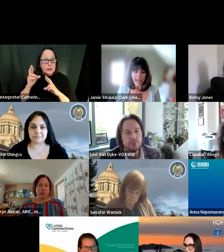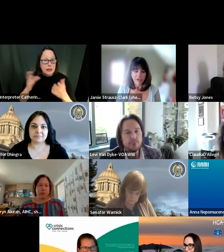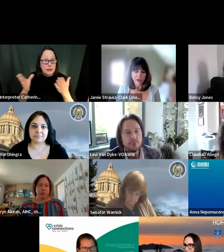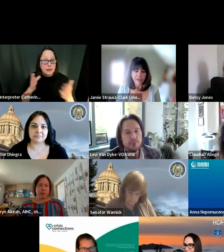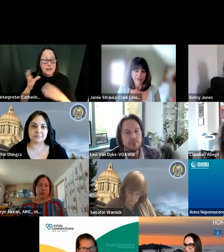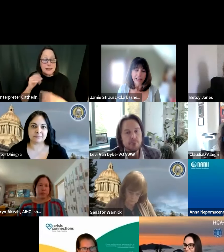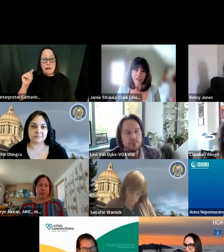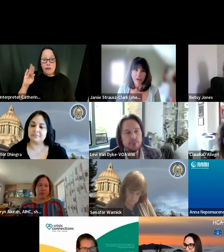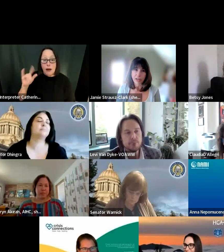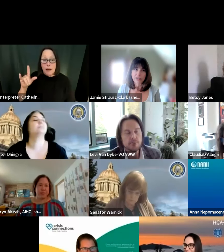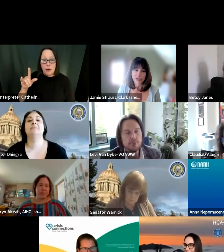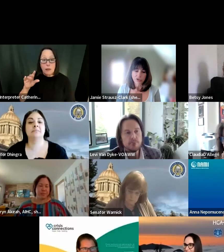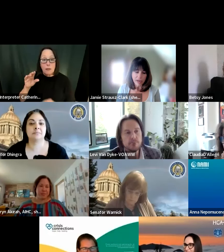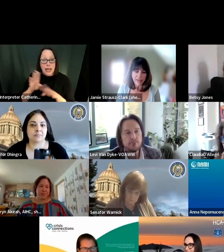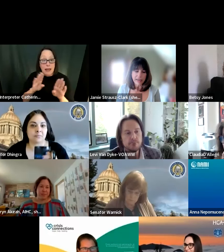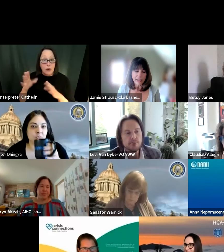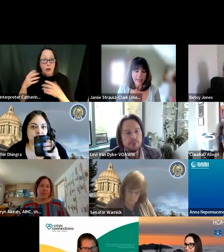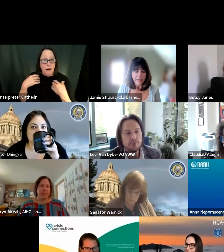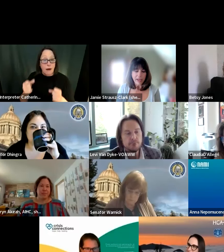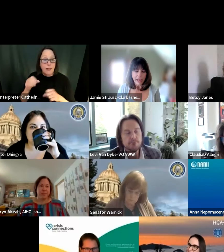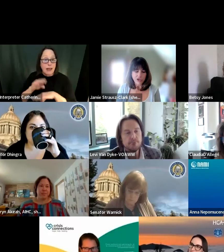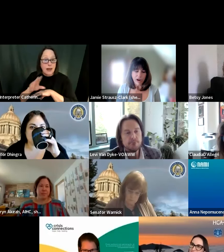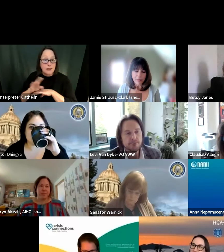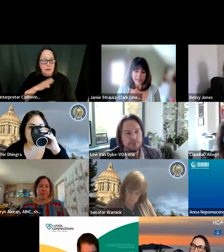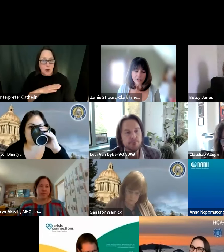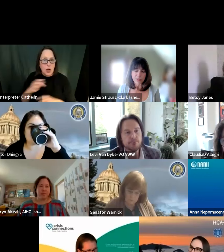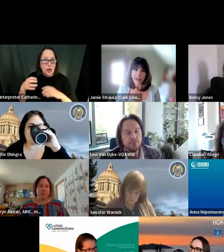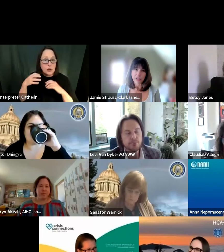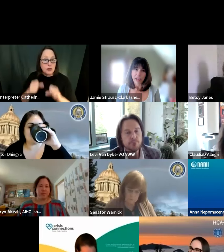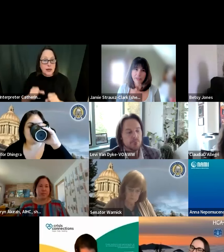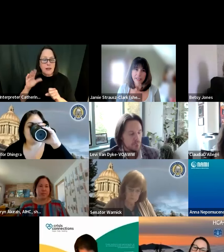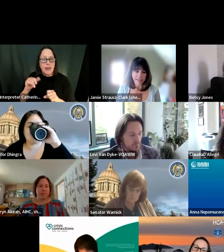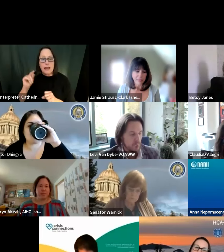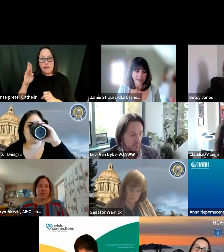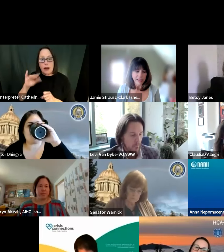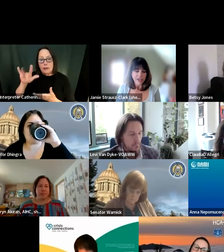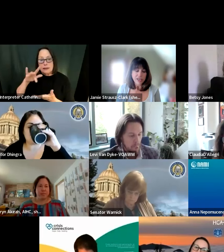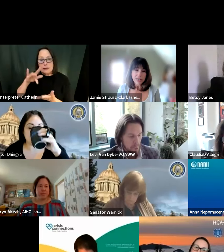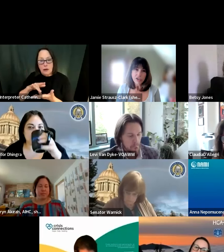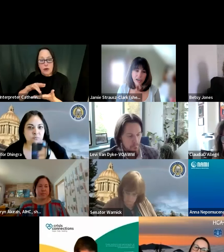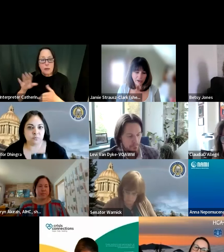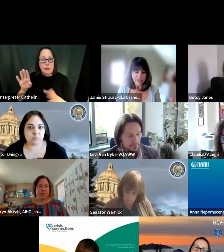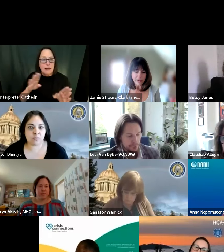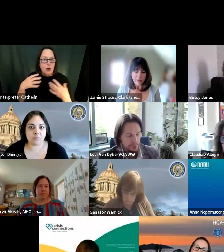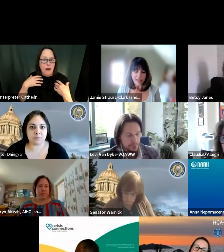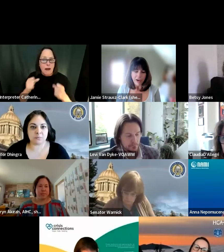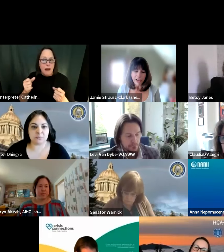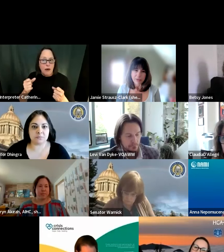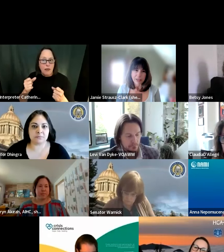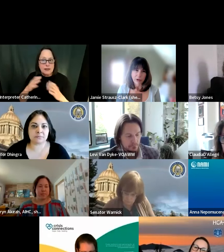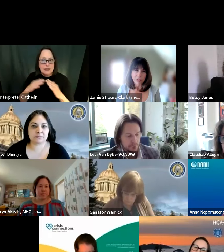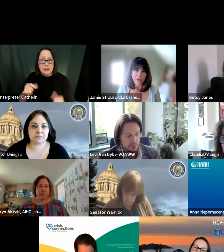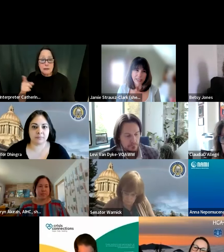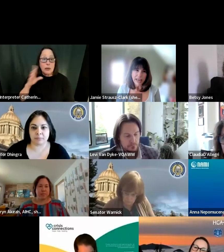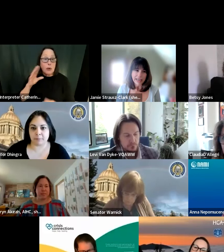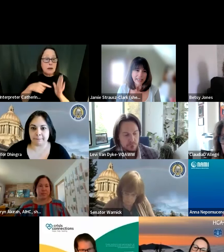Tribal Behavioral Health Advisory Board in strengthening a tribal-centric behavioral health system. She's going to share some of the outcomes